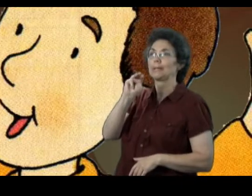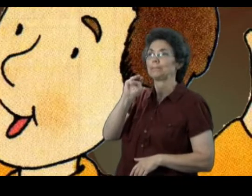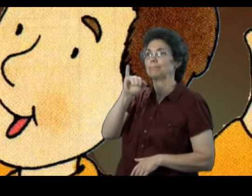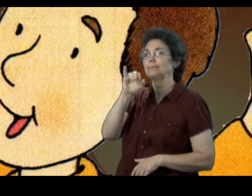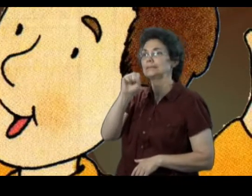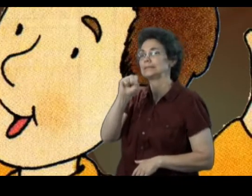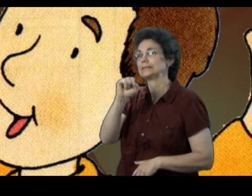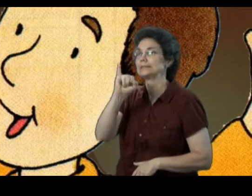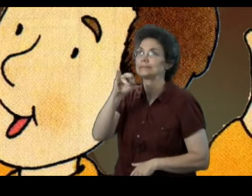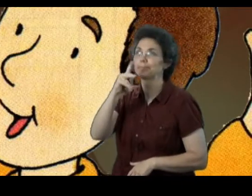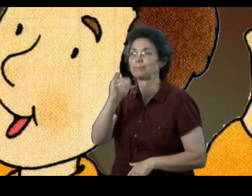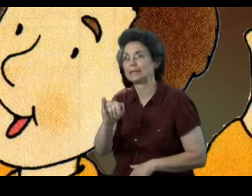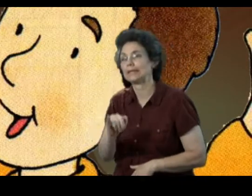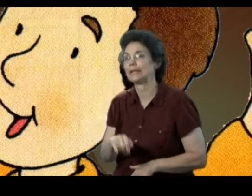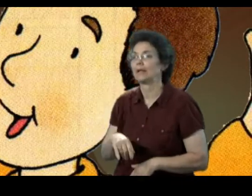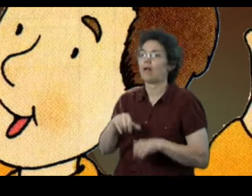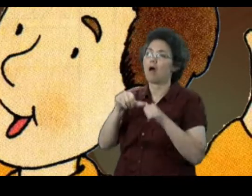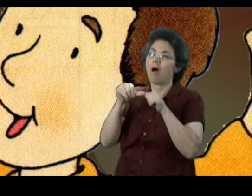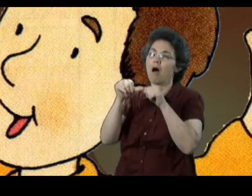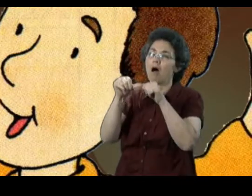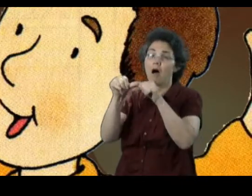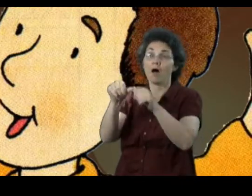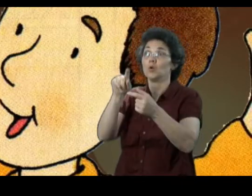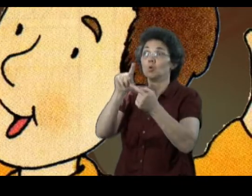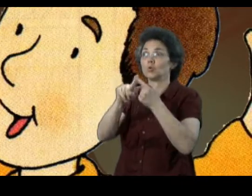all the way to 60 Mississippi.